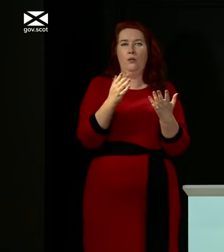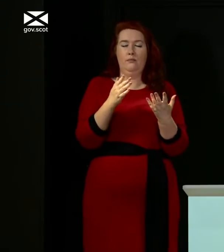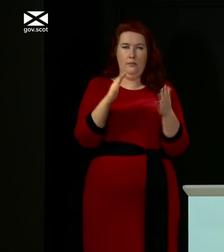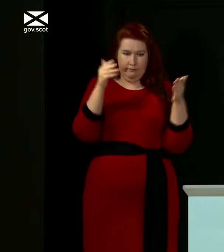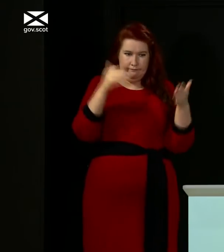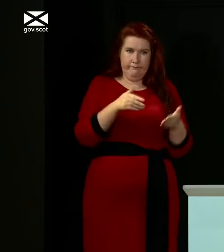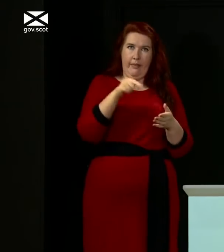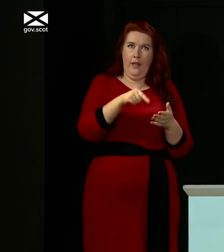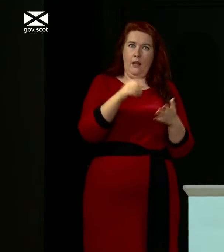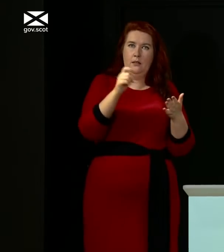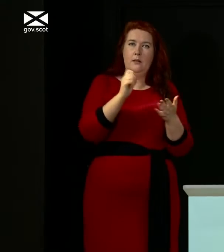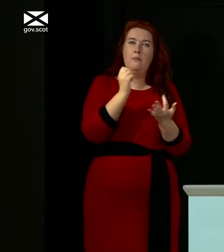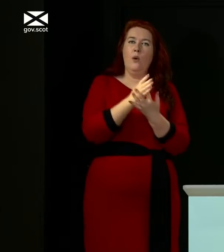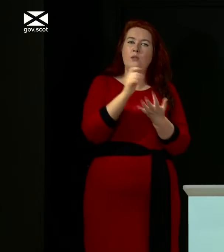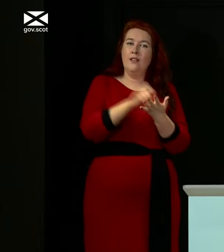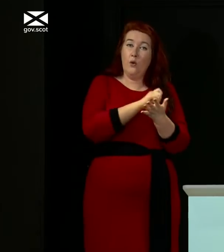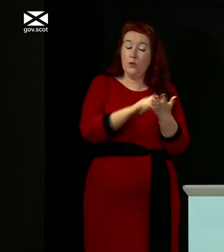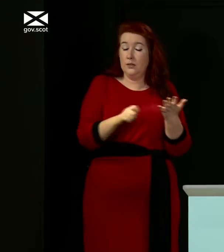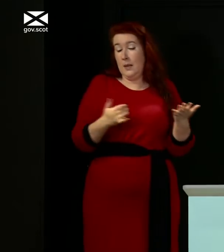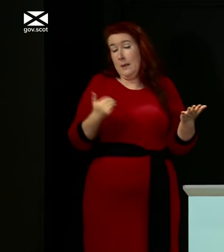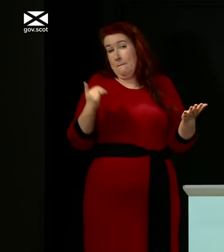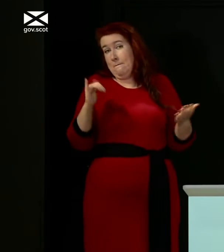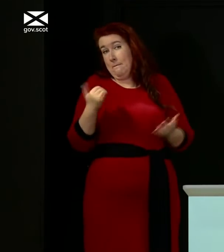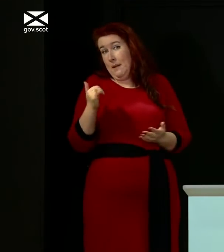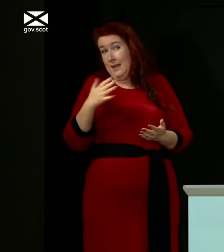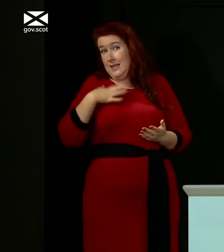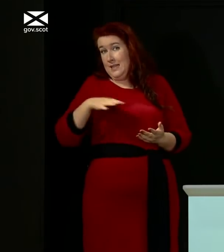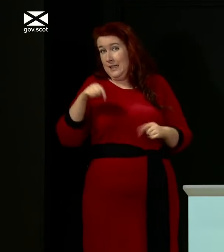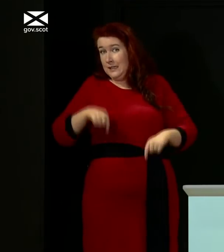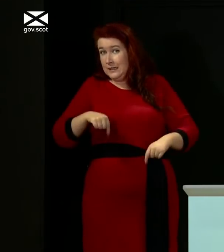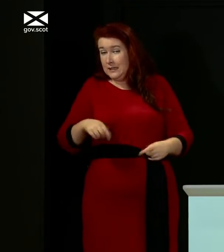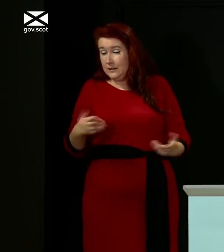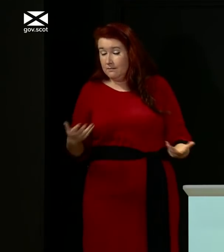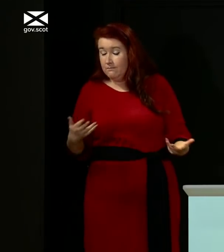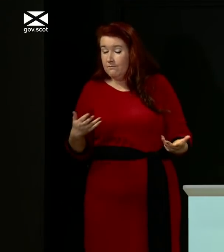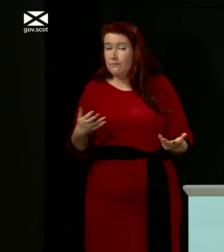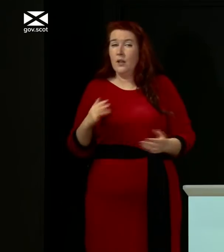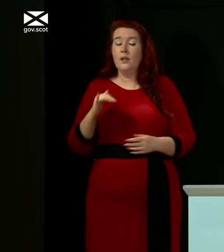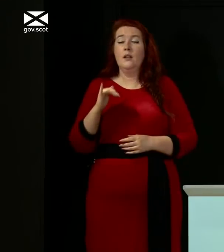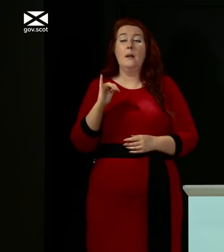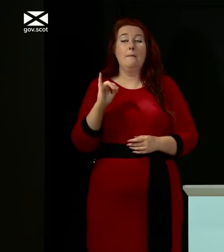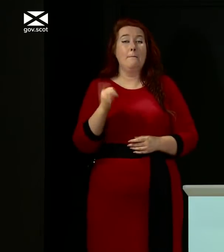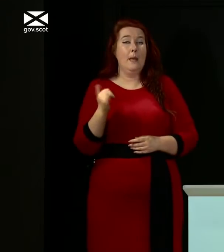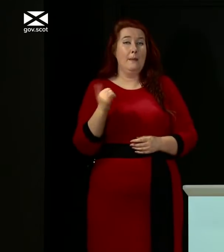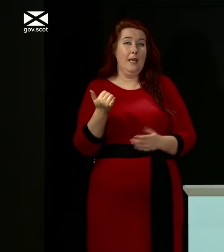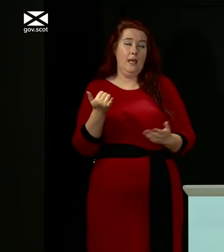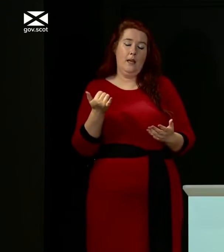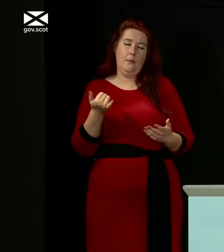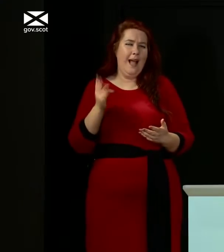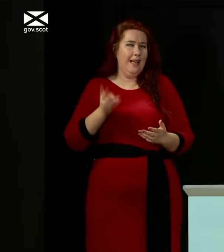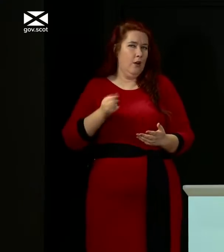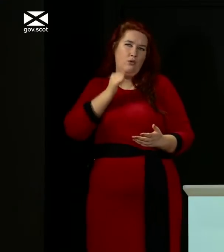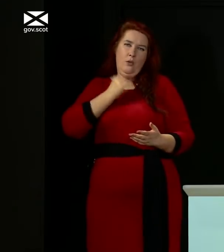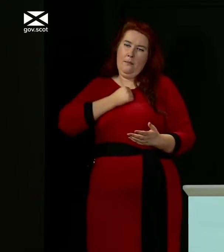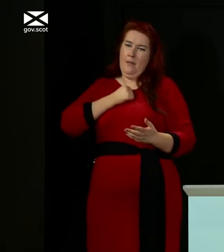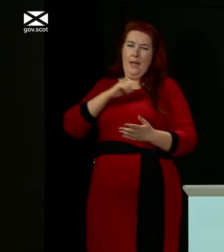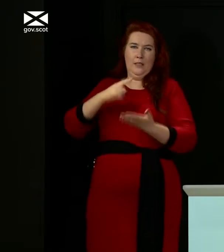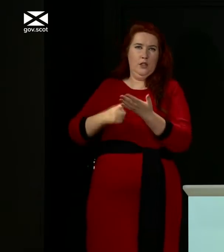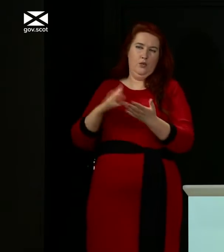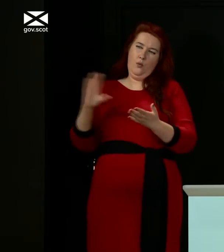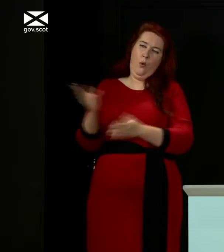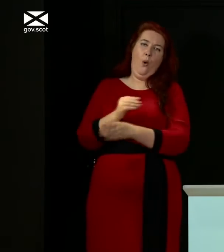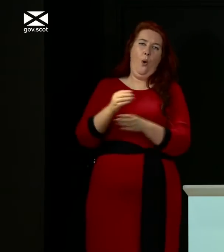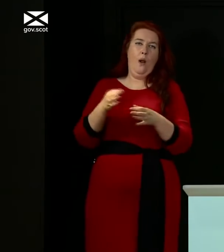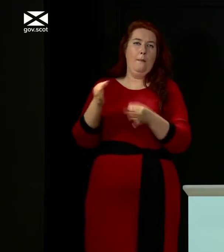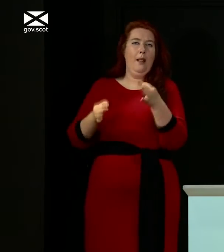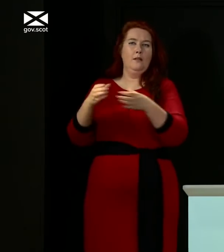the case. That may be required here. It may be, and again, this would be a cross-party decision, that we would